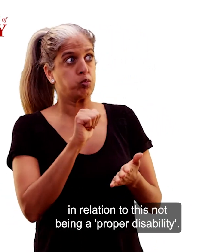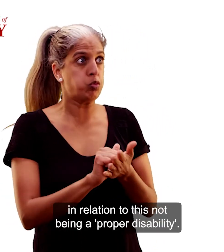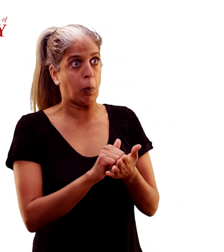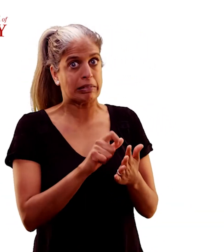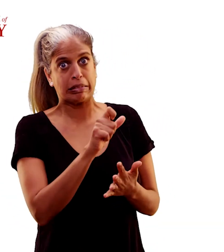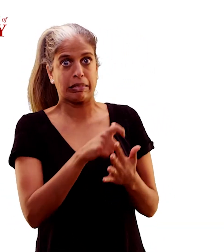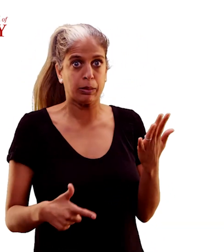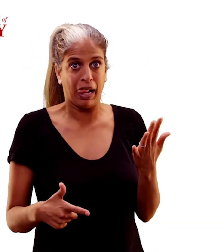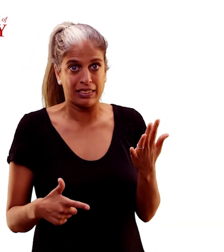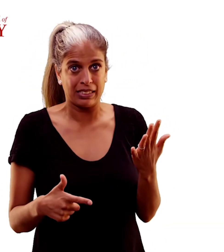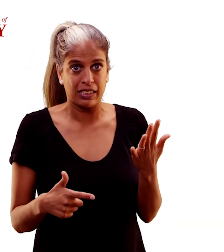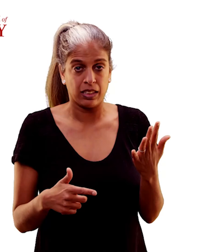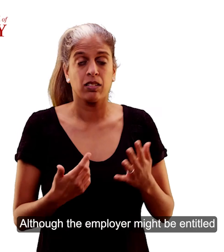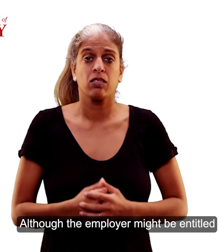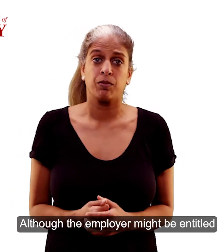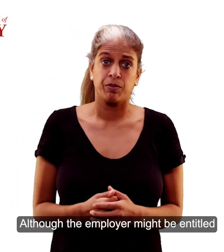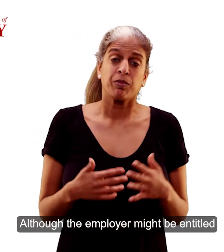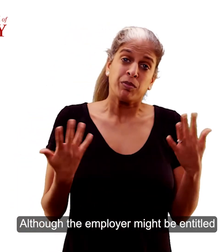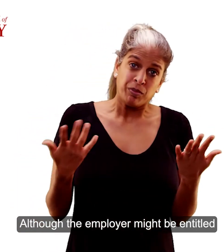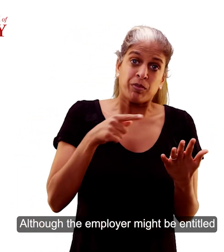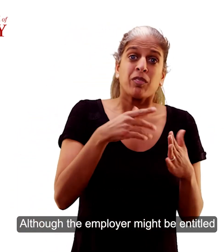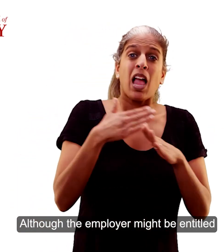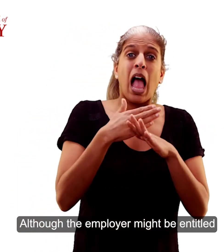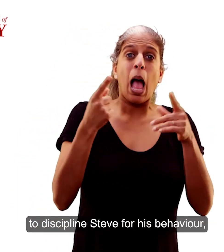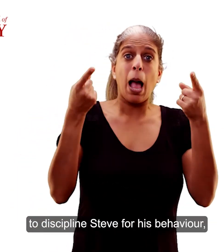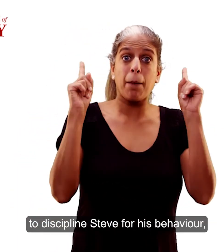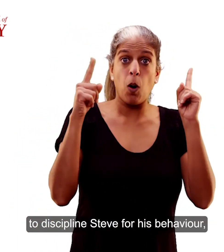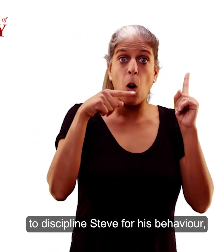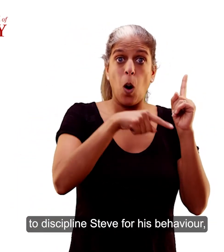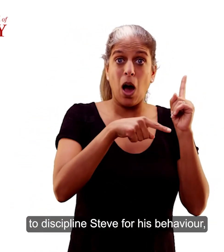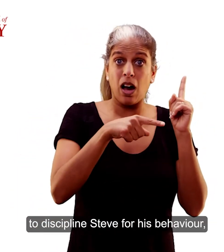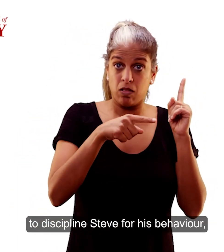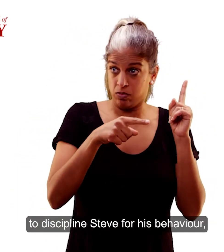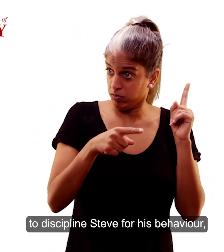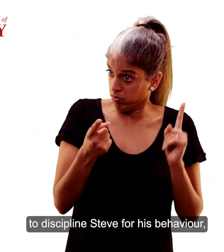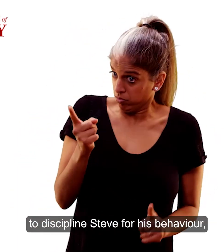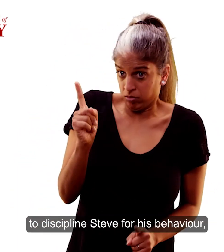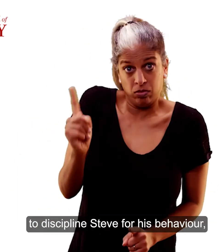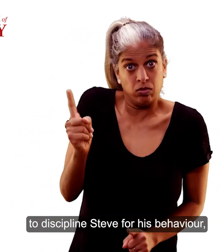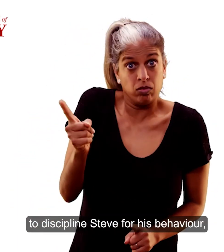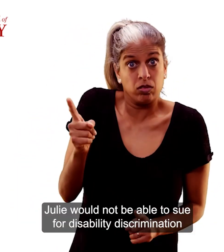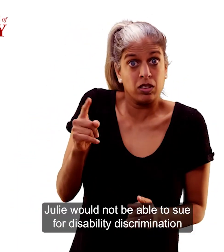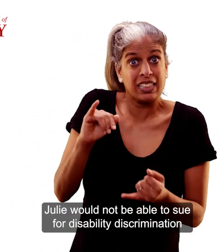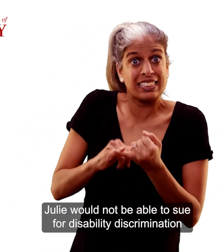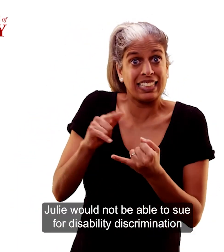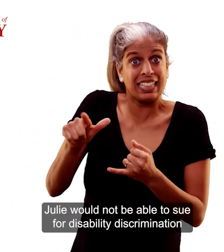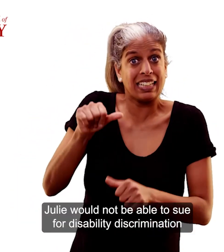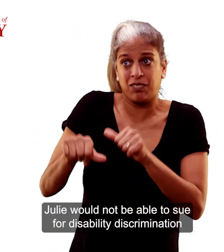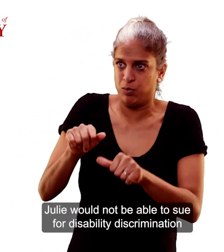disability. Although the employer might be entitled to discipline Steve for his behaviour, Julie would not be able to sue